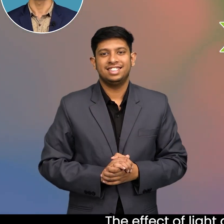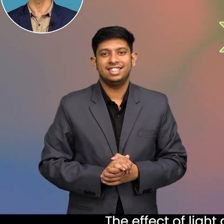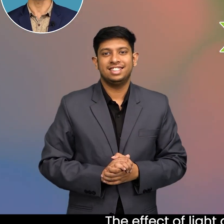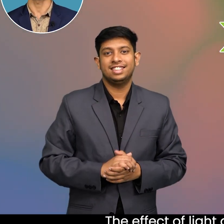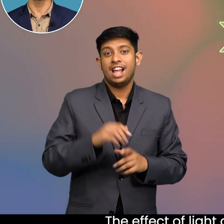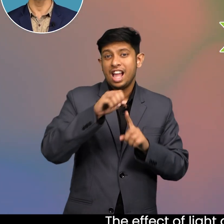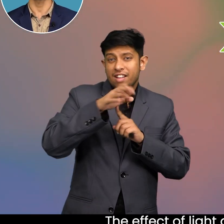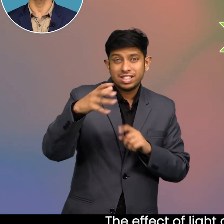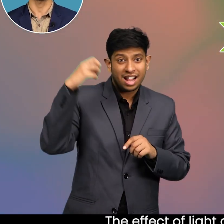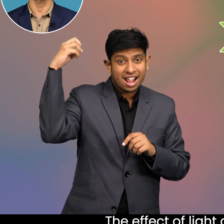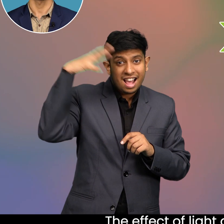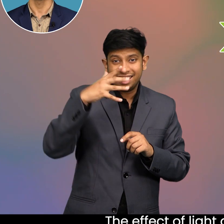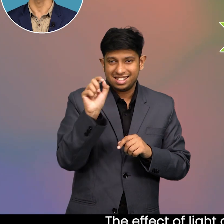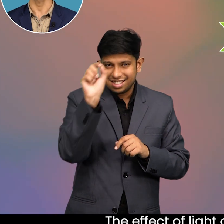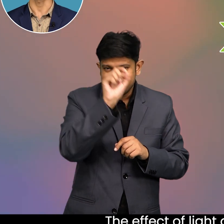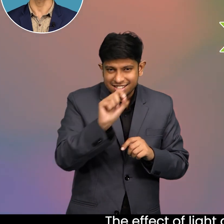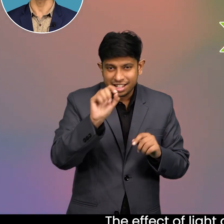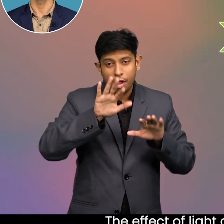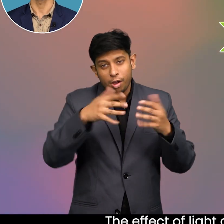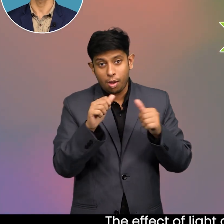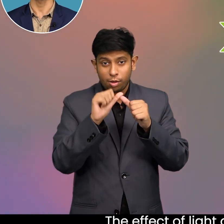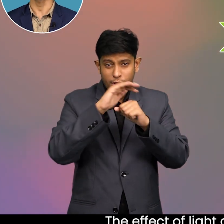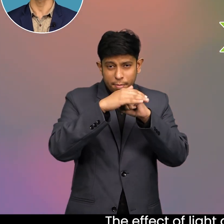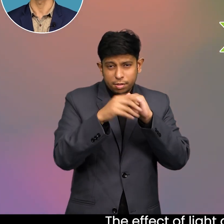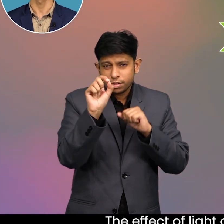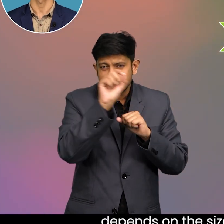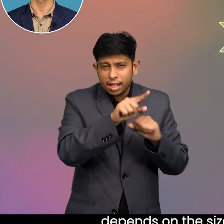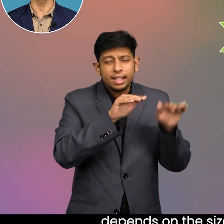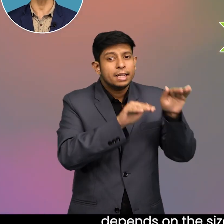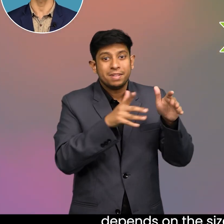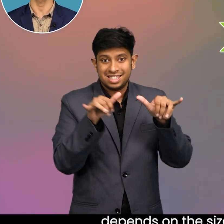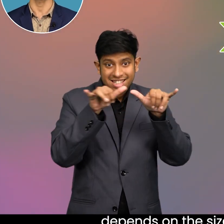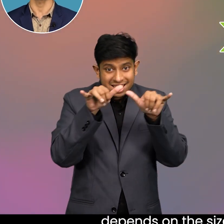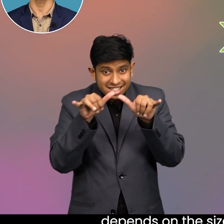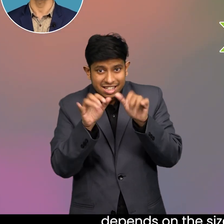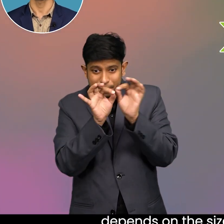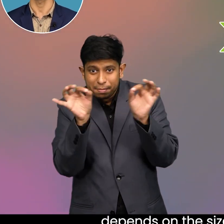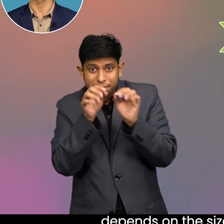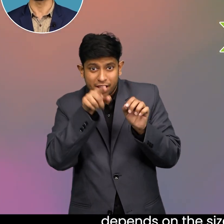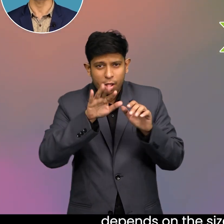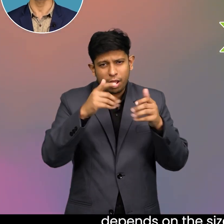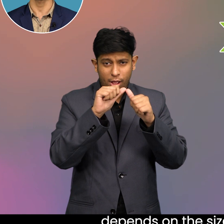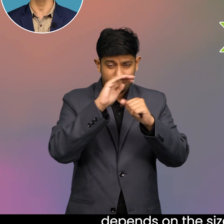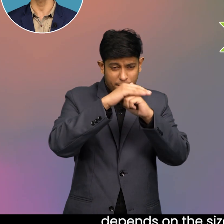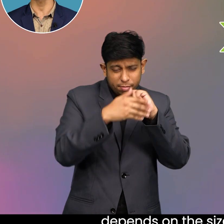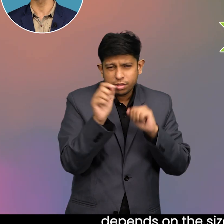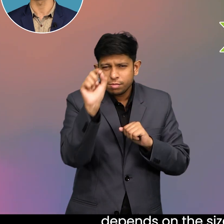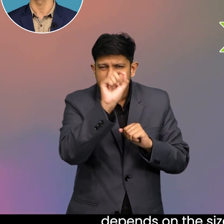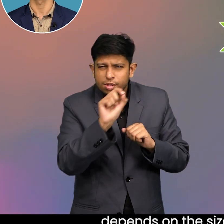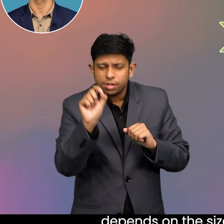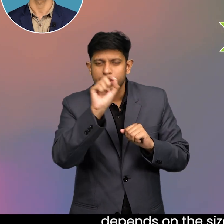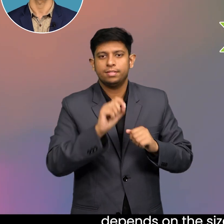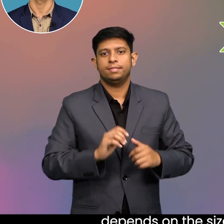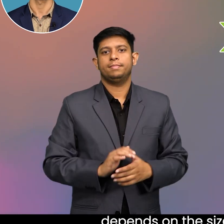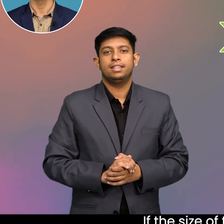The effect of light on a molecule or an atom depends on the size of the atom or molecule.